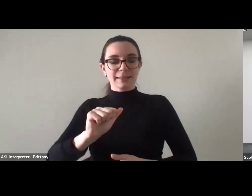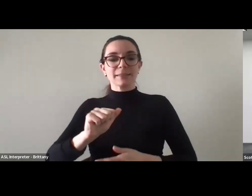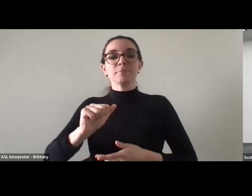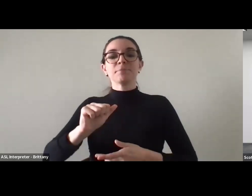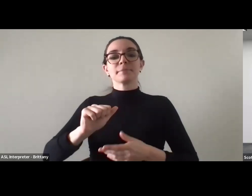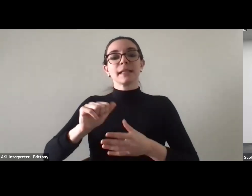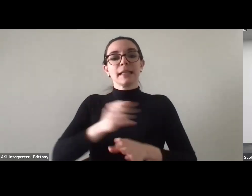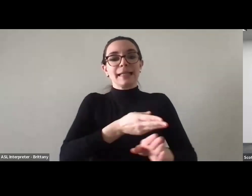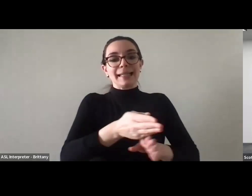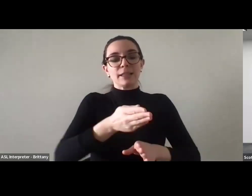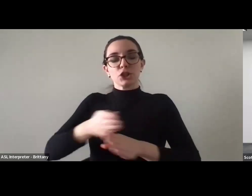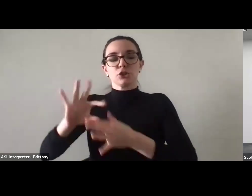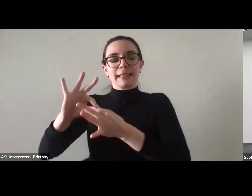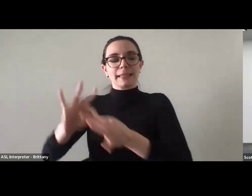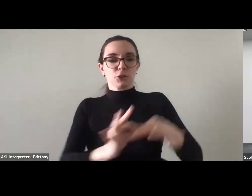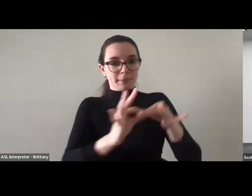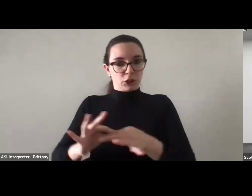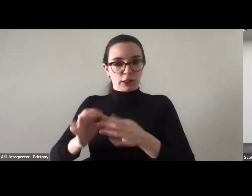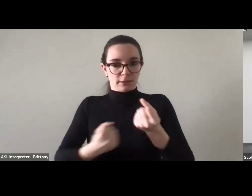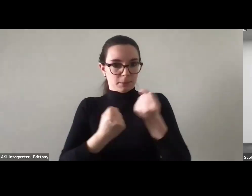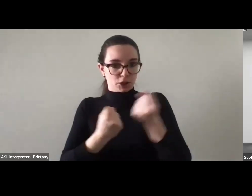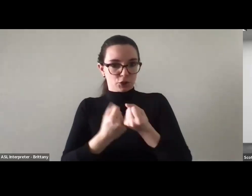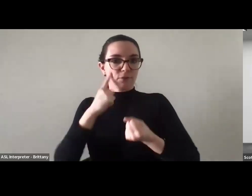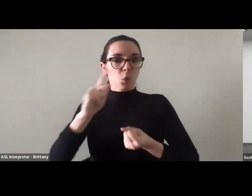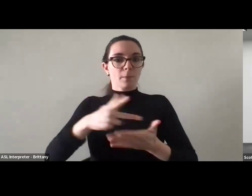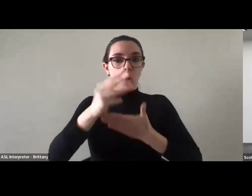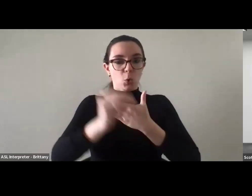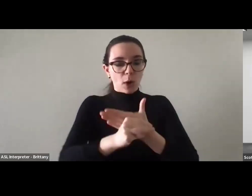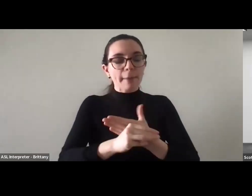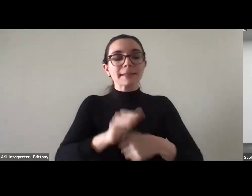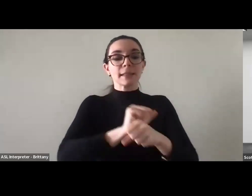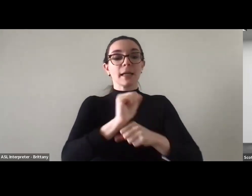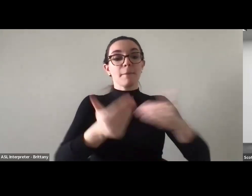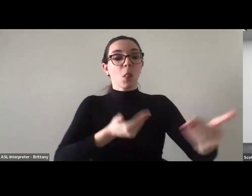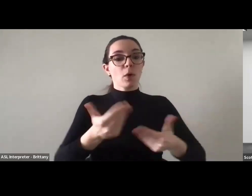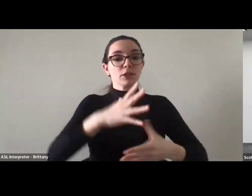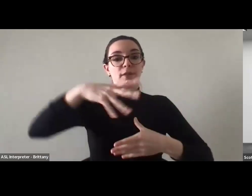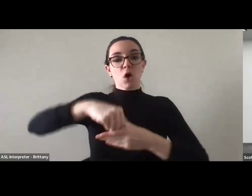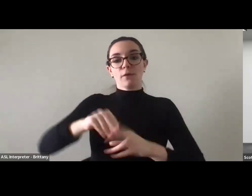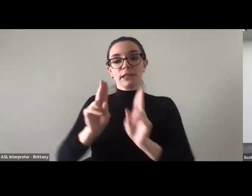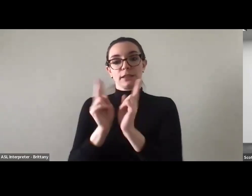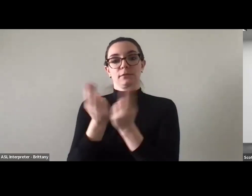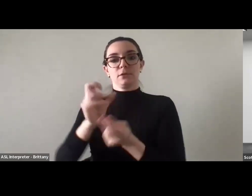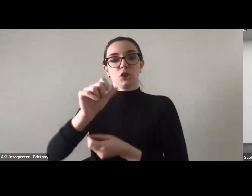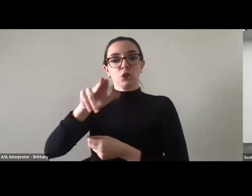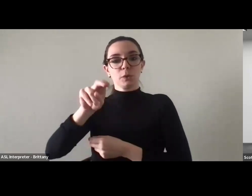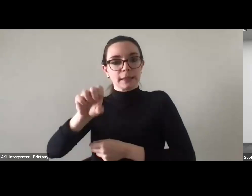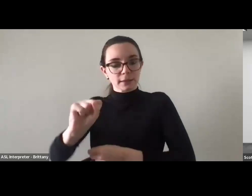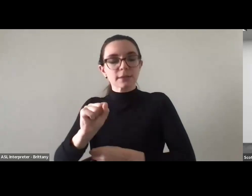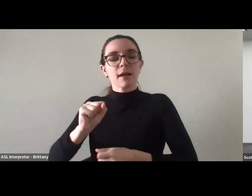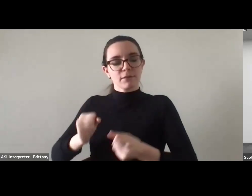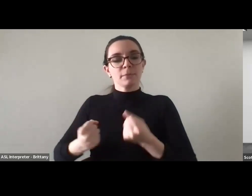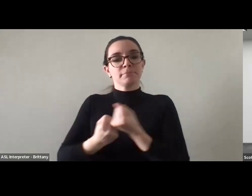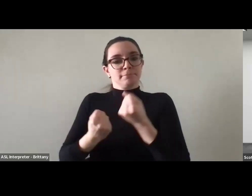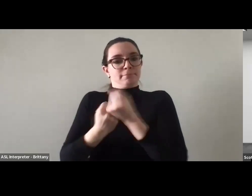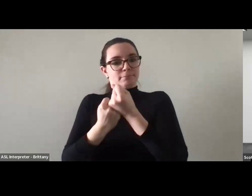and sponsors of apprenticeship programs, including employers and unions, have increasingly embraced and promoted full inclusion and support